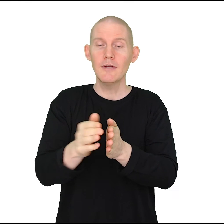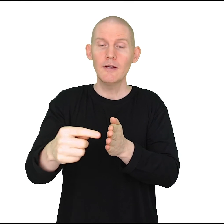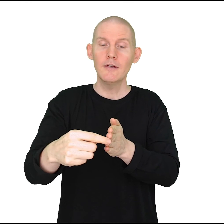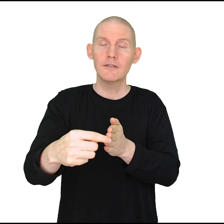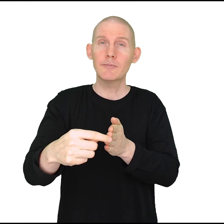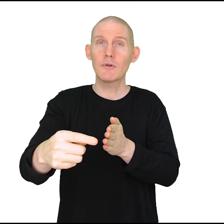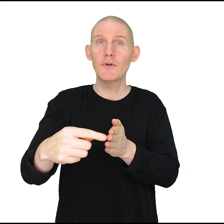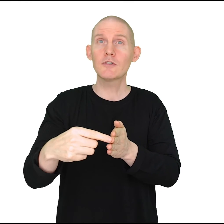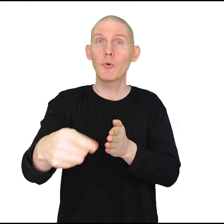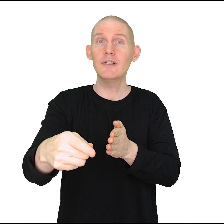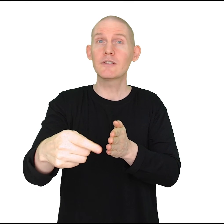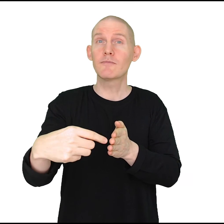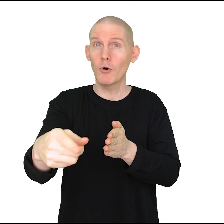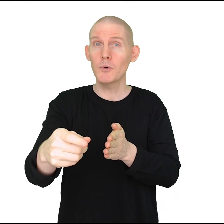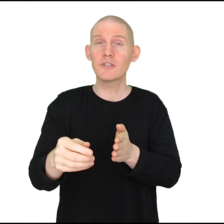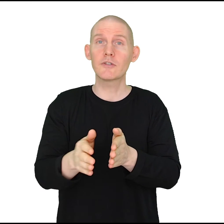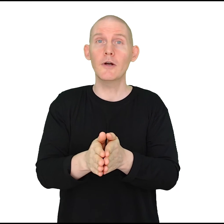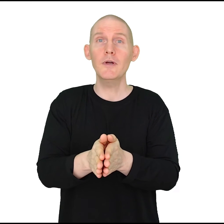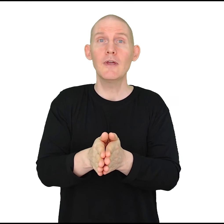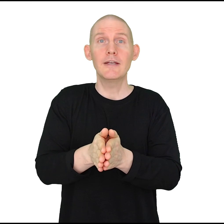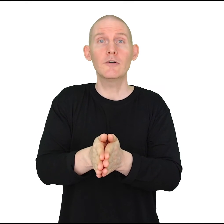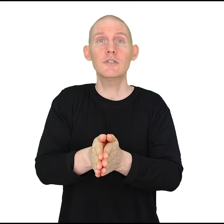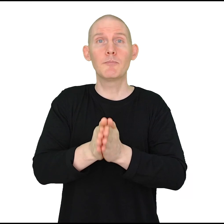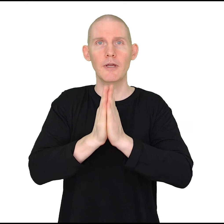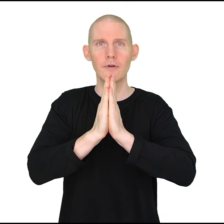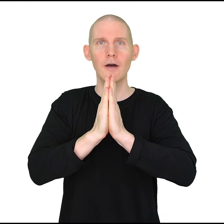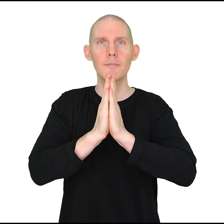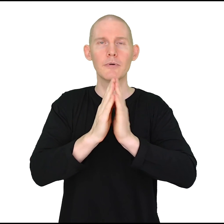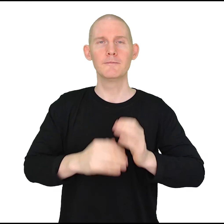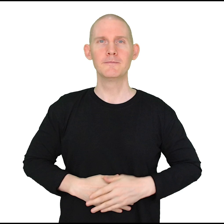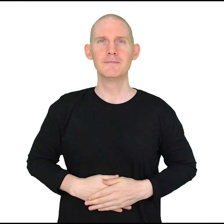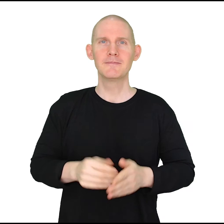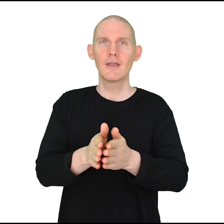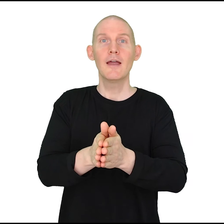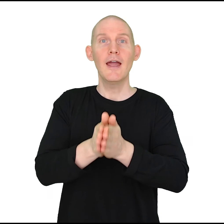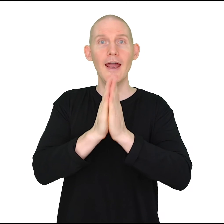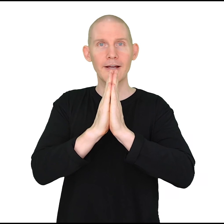together. Tips of the fingers pointing forward to start with. Now just pivot up.